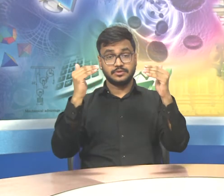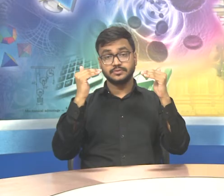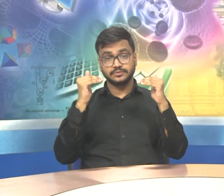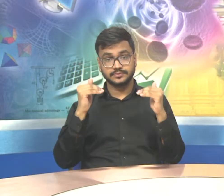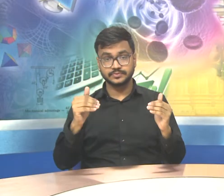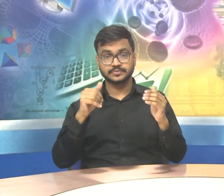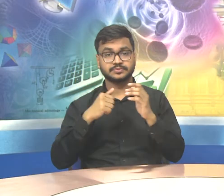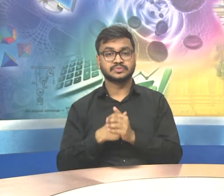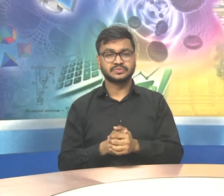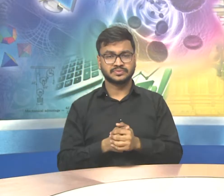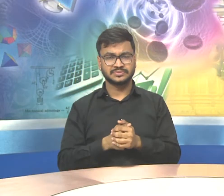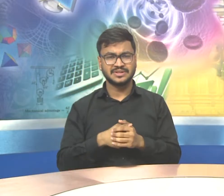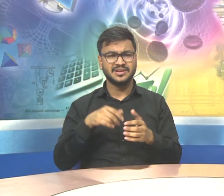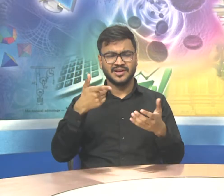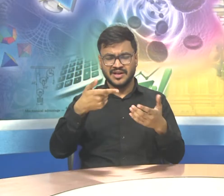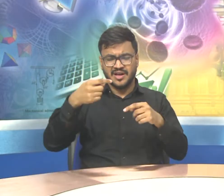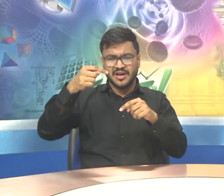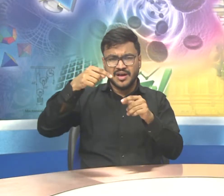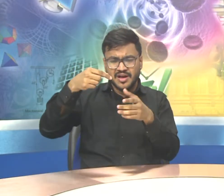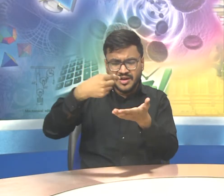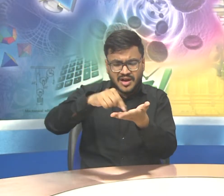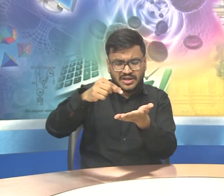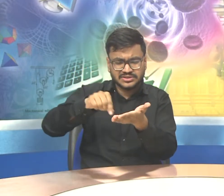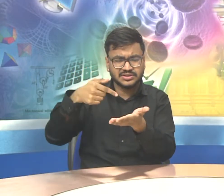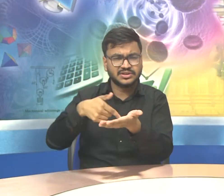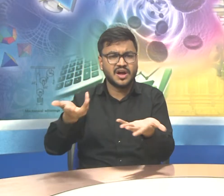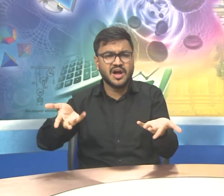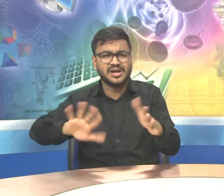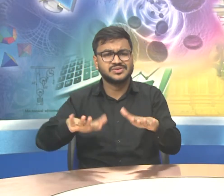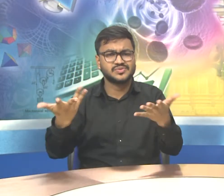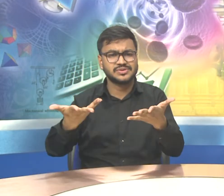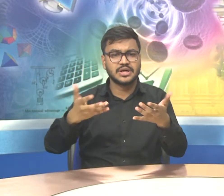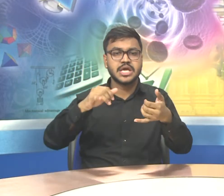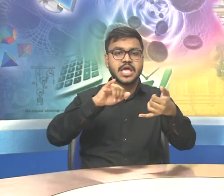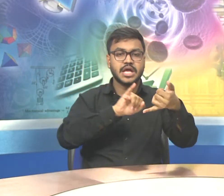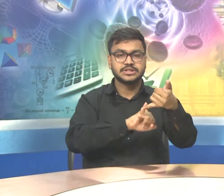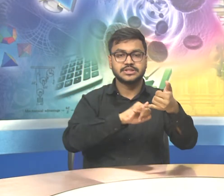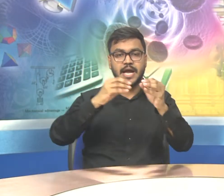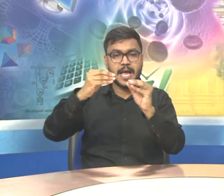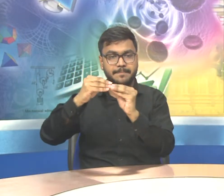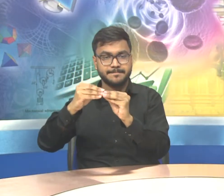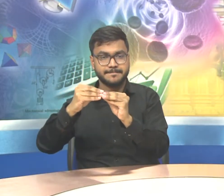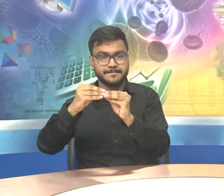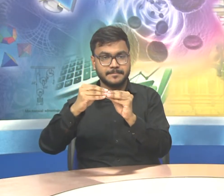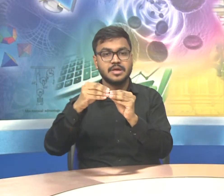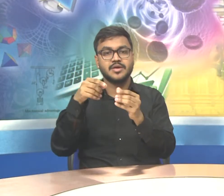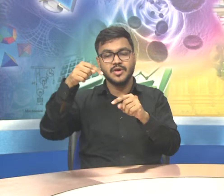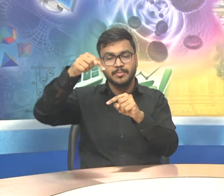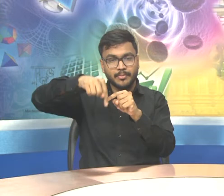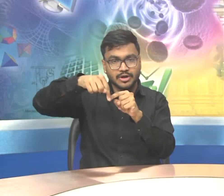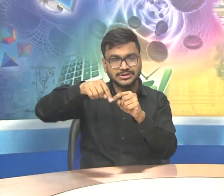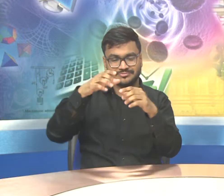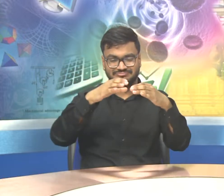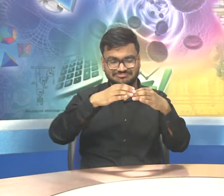system of proportional representation. The voting is done